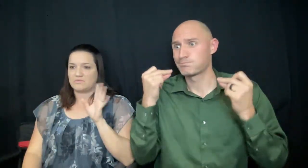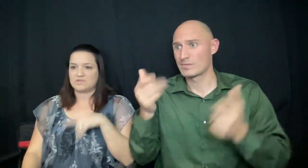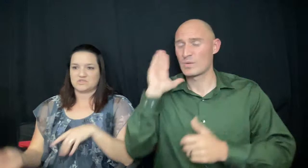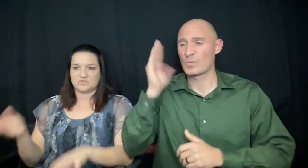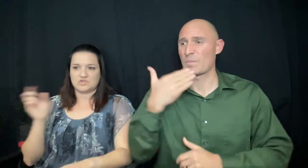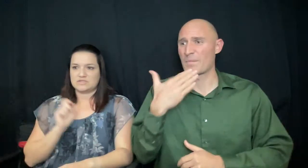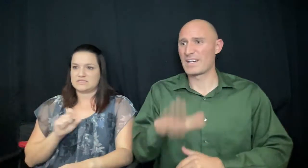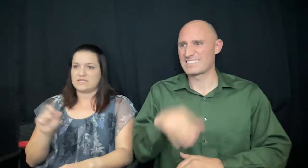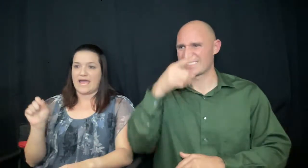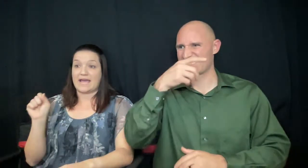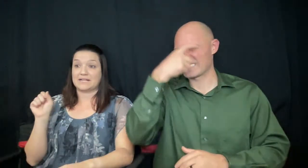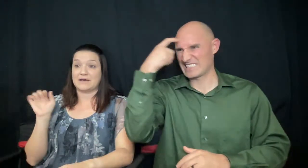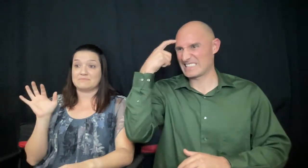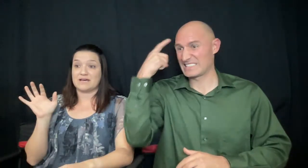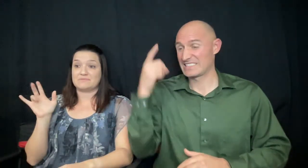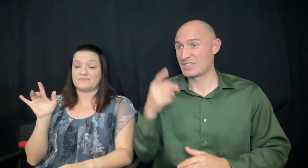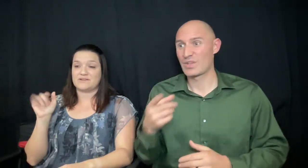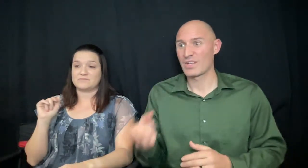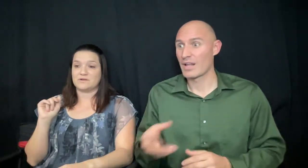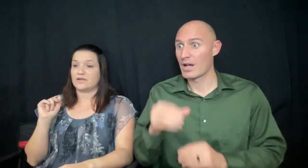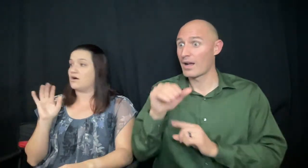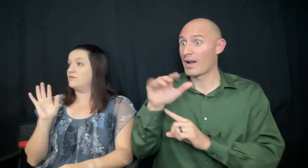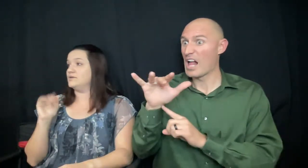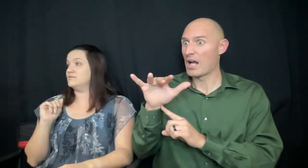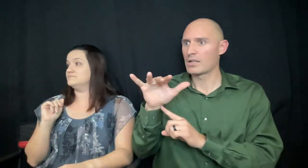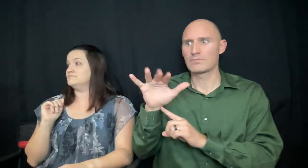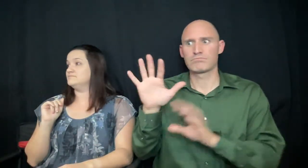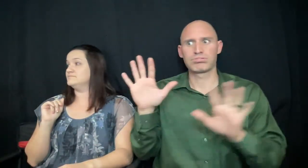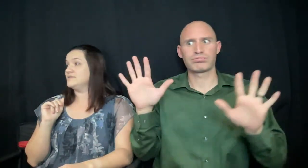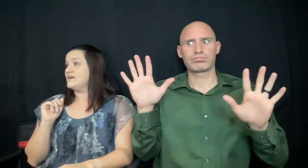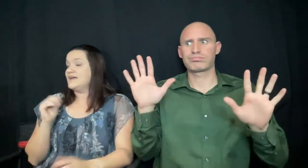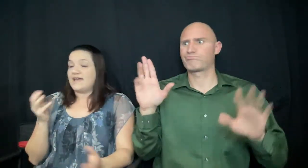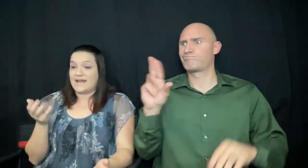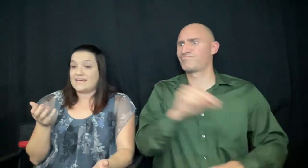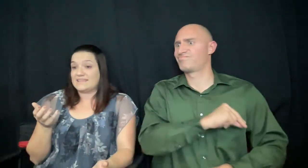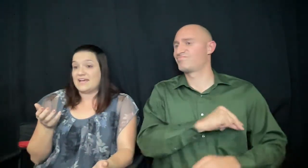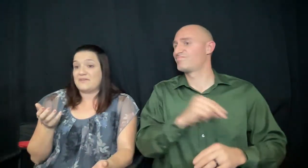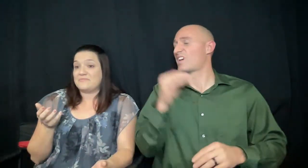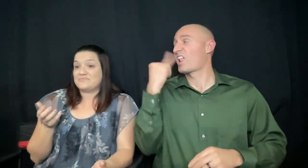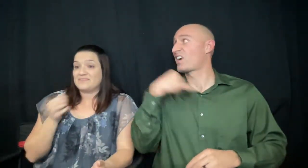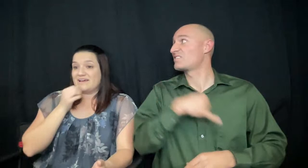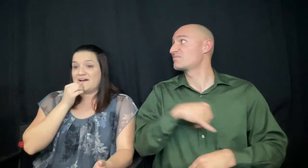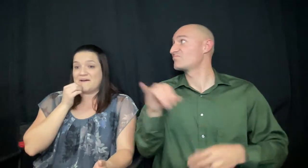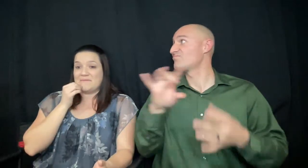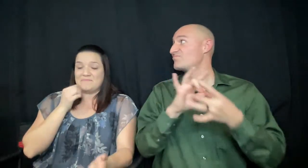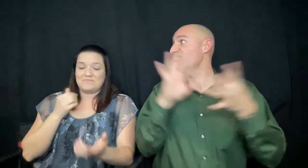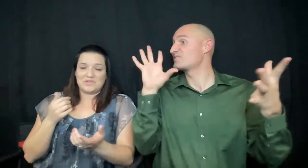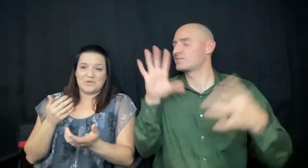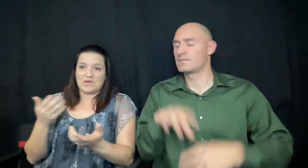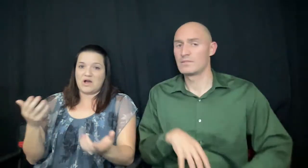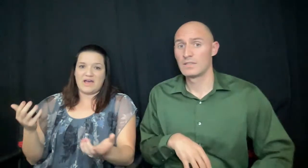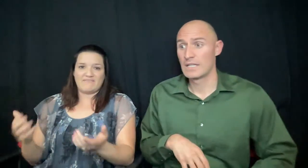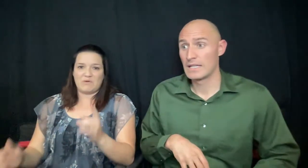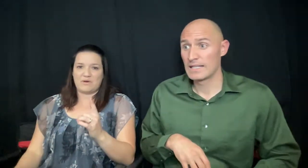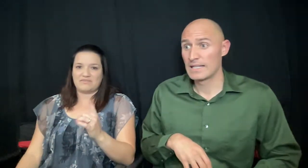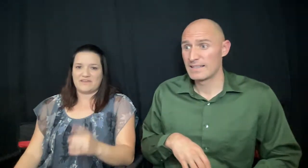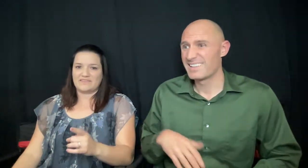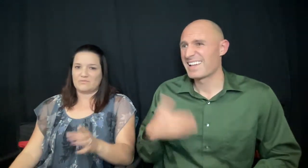it. So as soon as the hand comes up to fingerspell, you're like, oh no. And I get that. We all have that one thing that we're